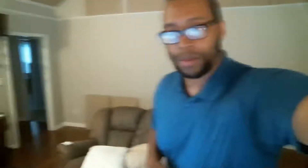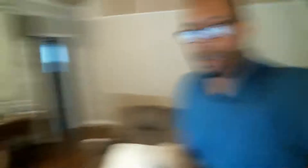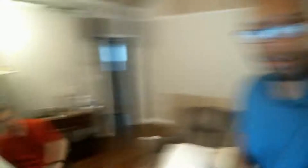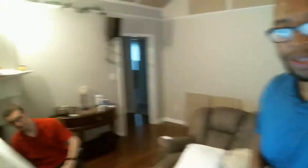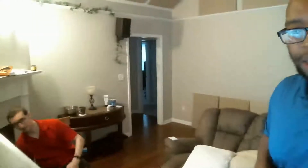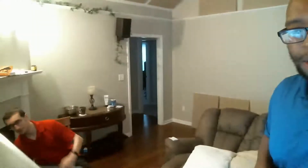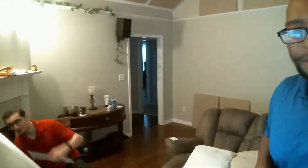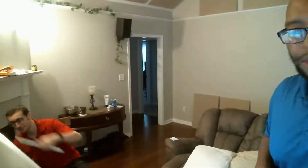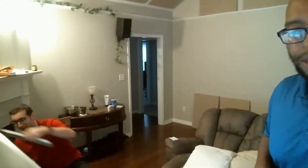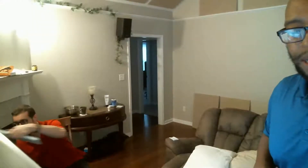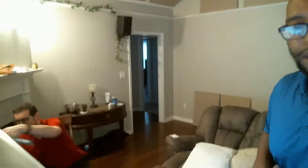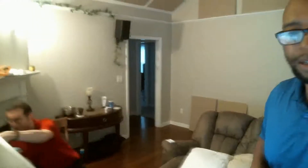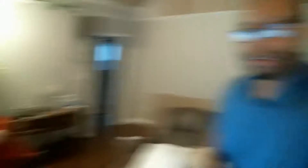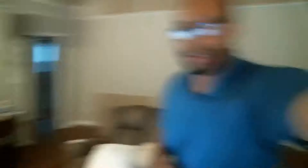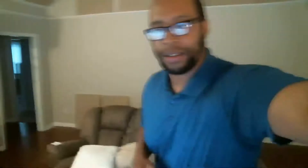Excuse the camera 1 second.